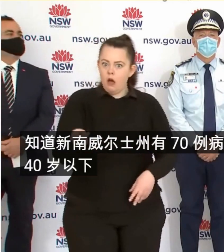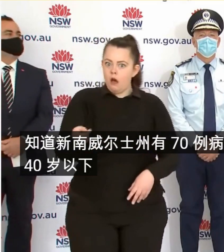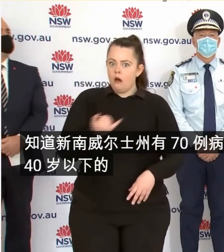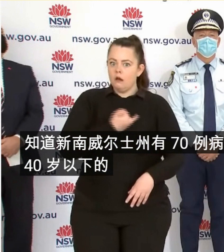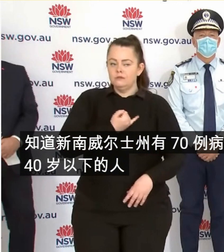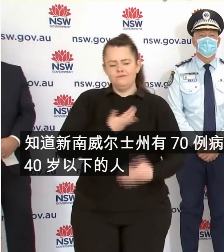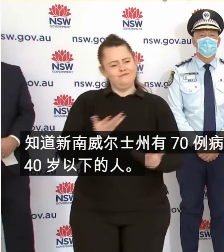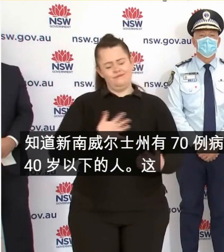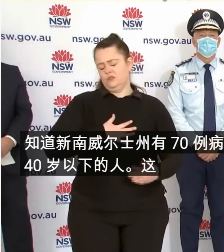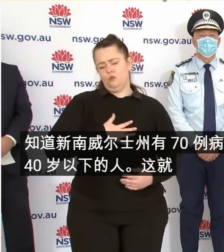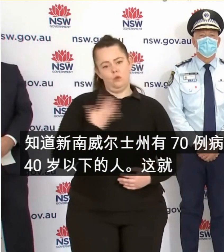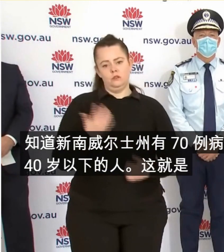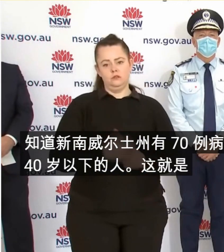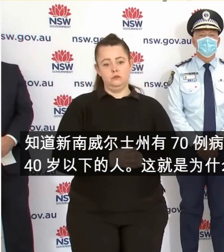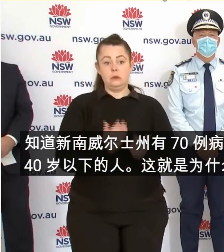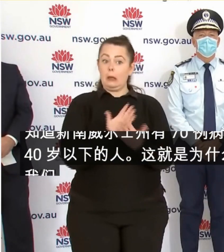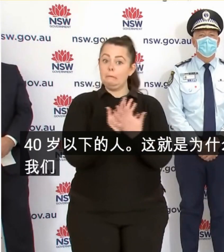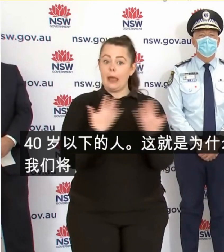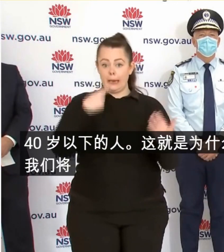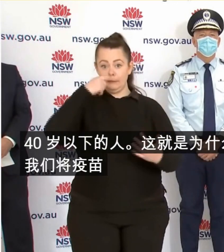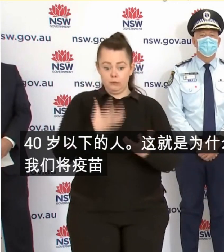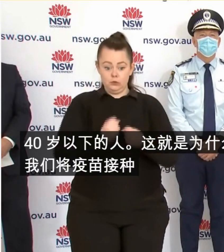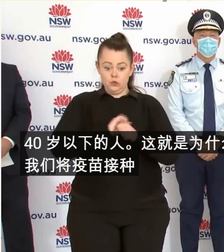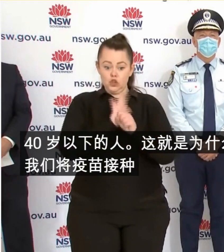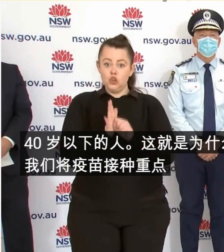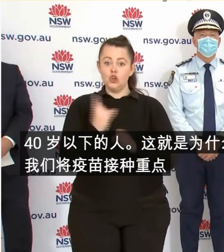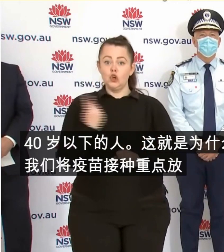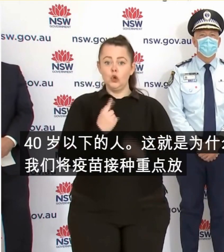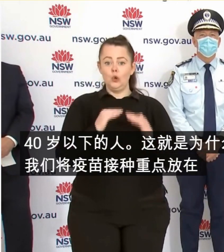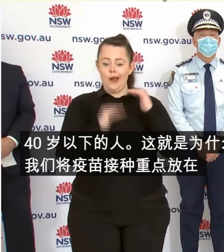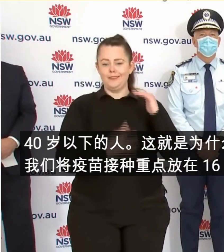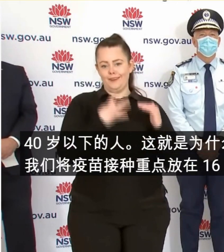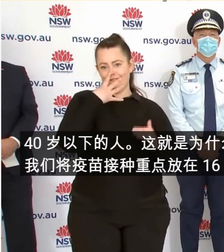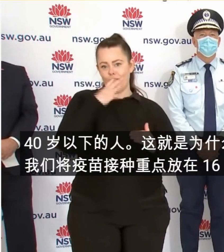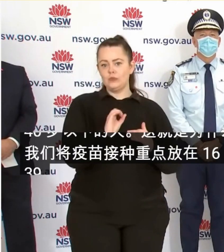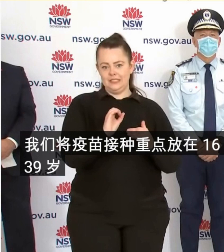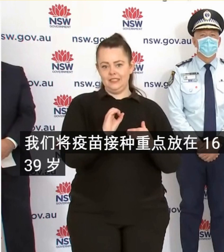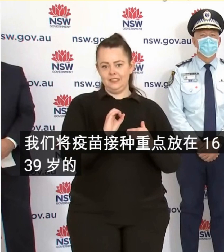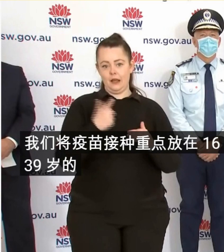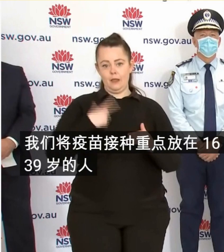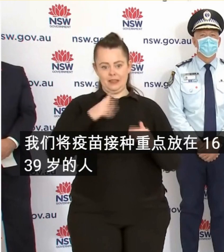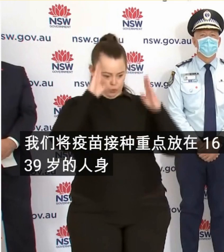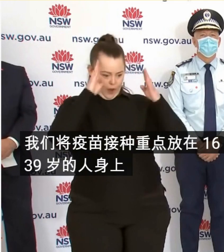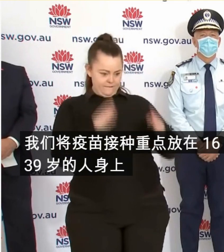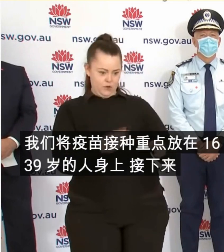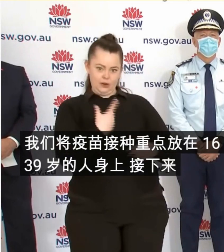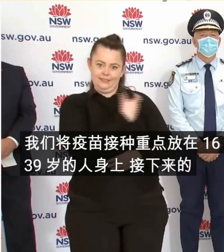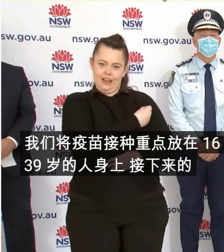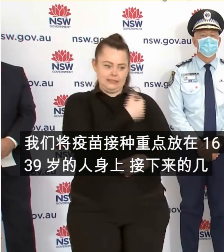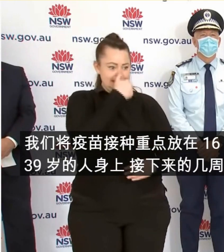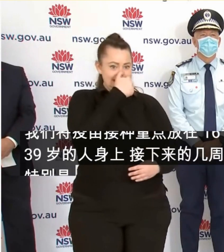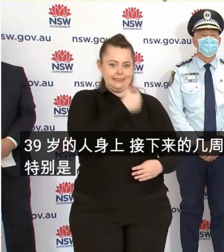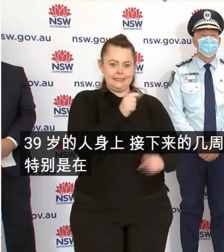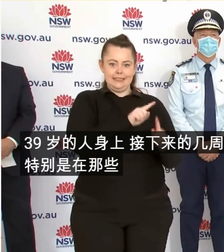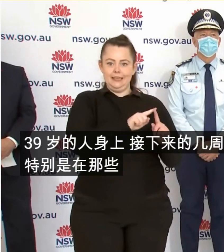are people under the age of 40. That's why we're focusing our vaccinations on 16 to 39-year-olds in the